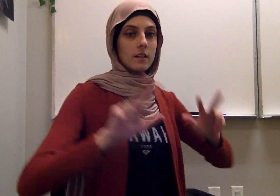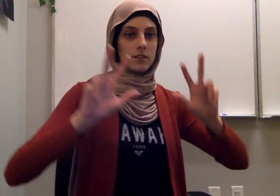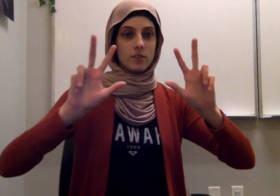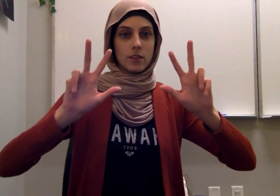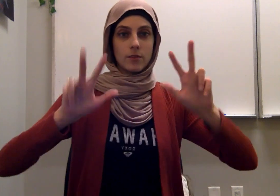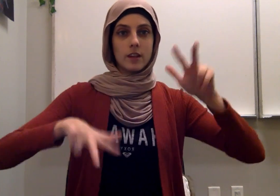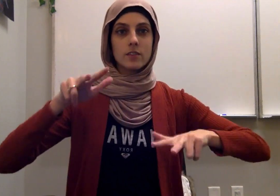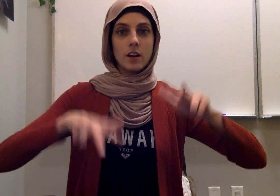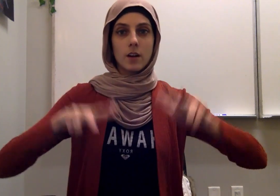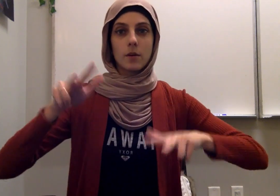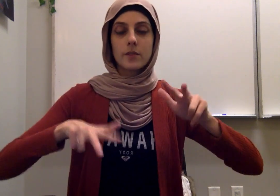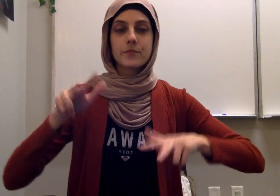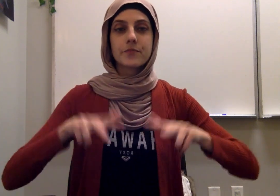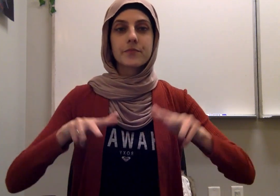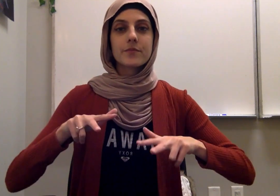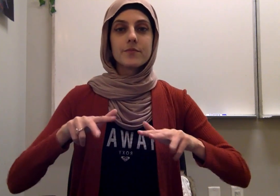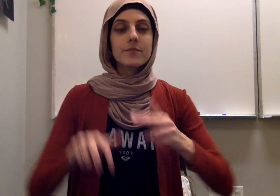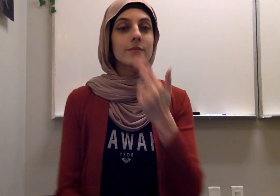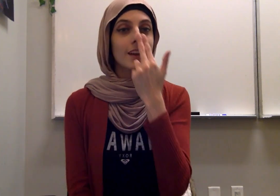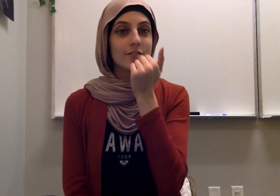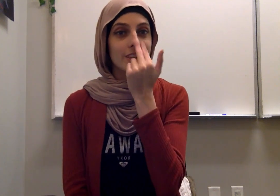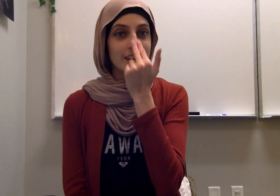So threes, awkward. Funny.